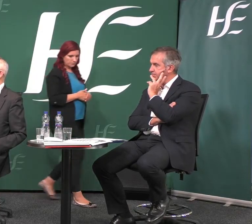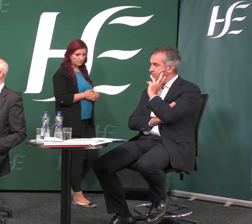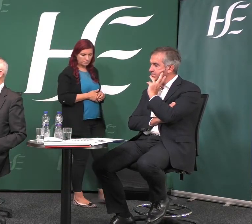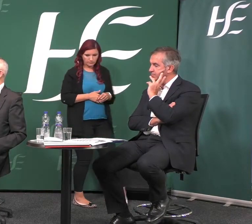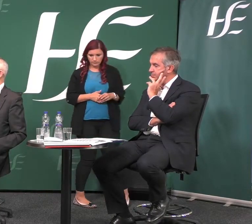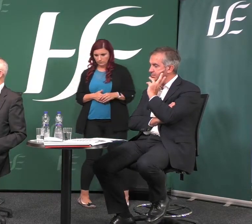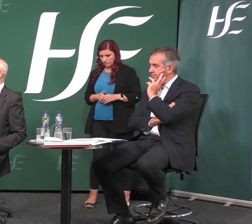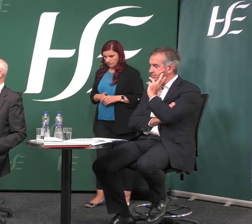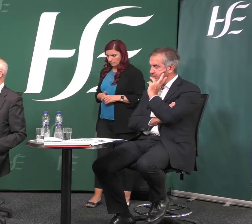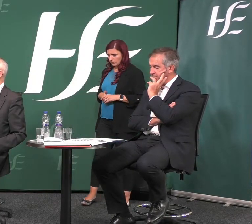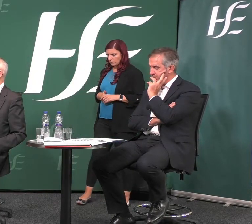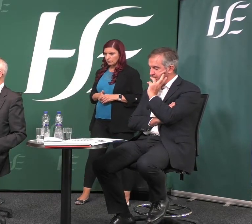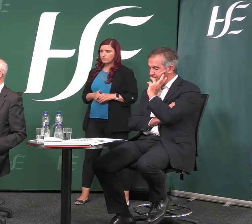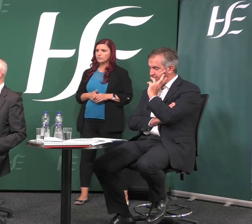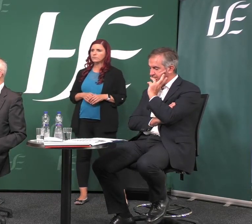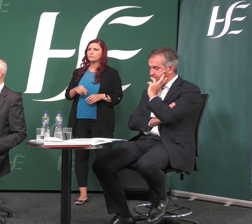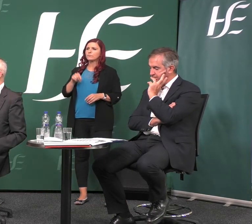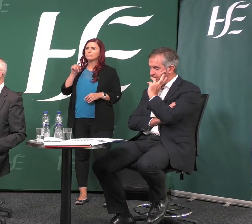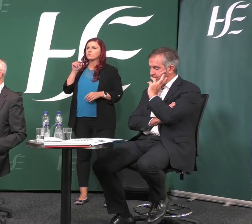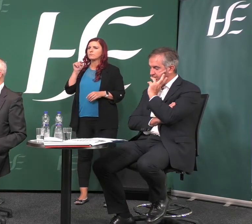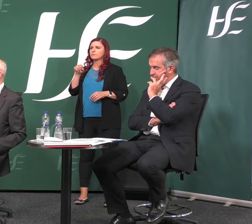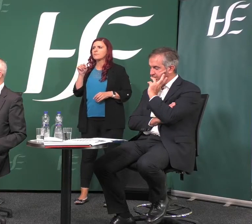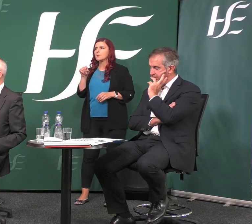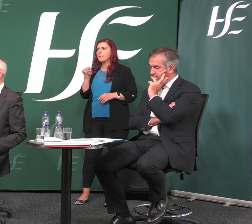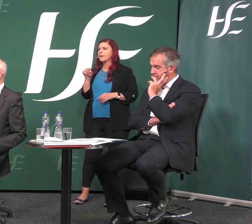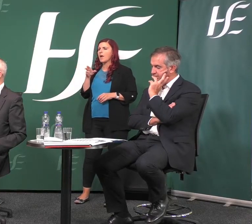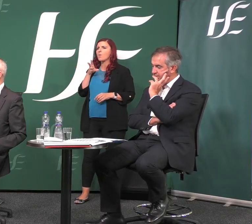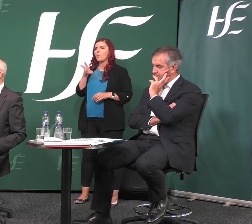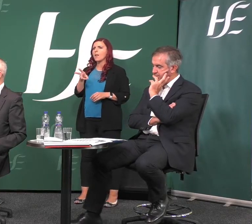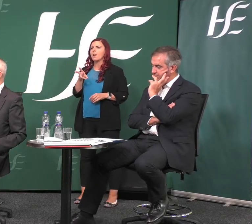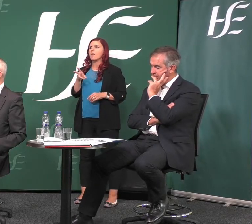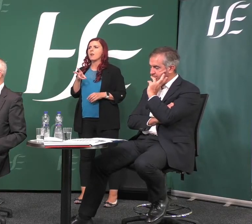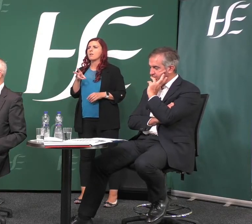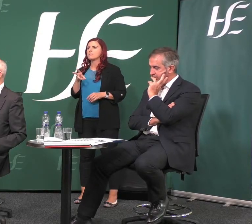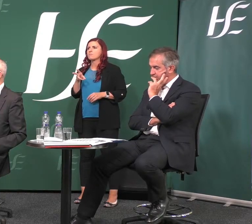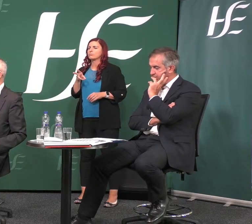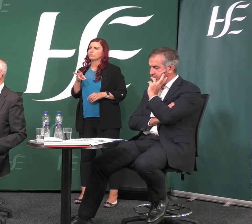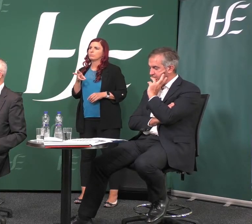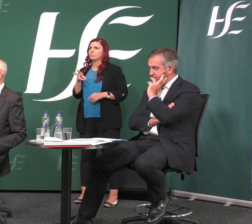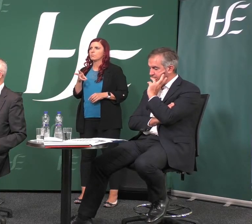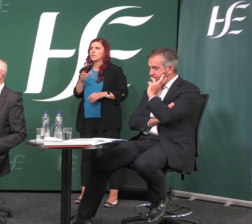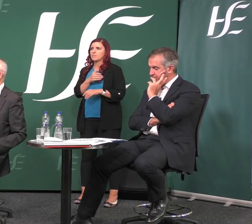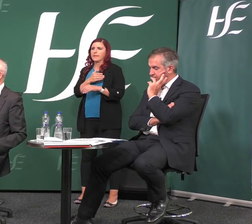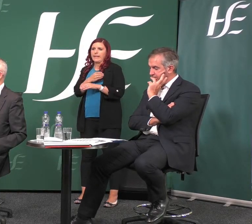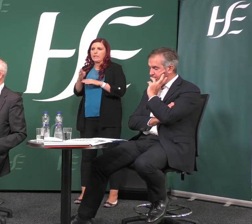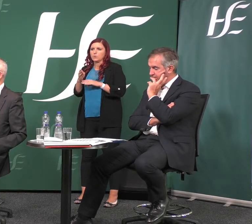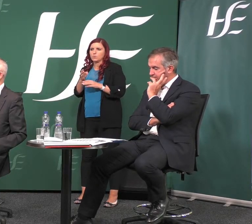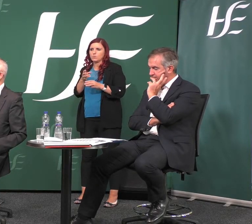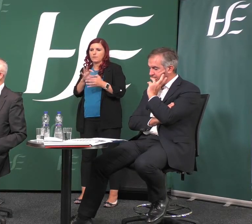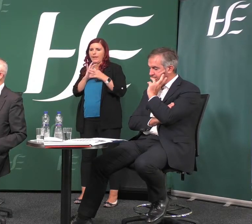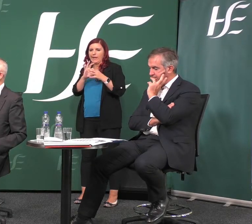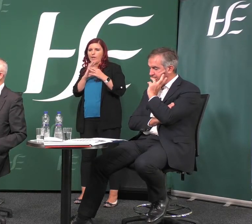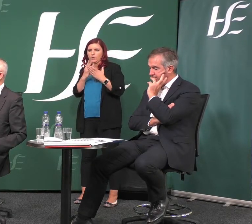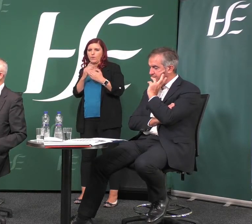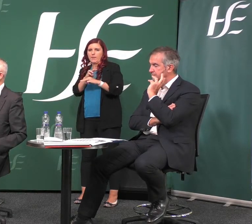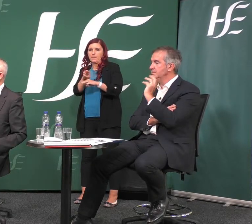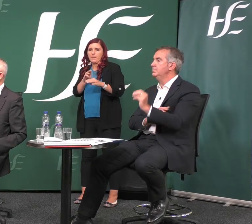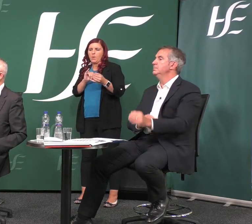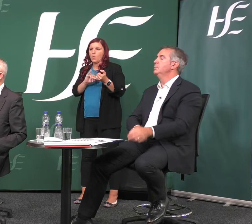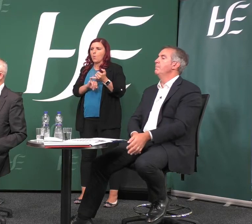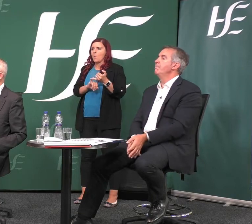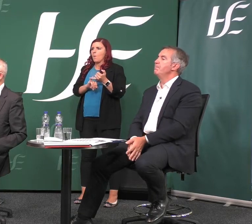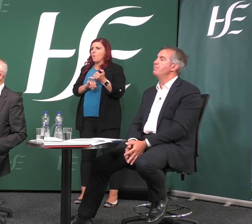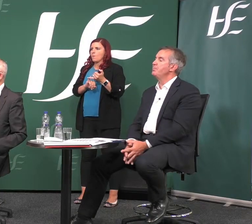It's something that we continue to work on, and to engage with people who have, we're engaging with